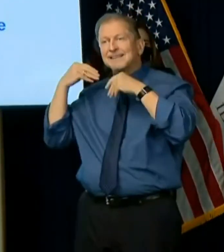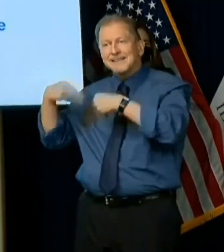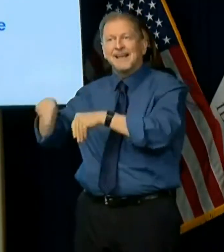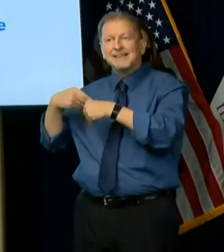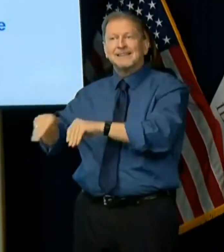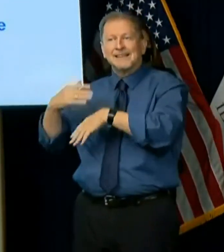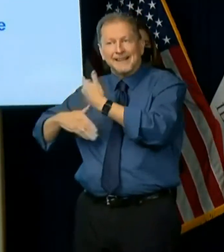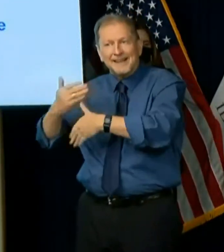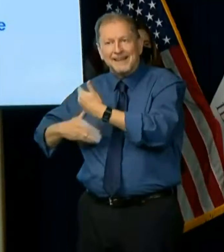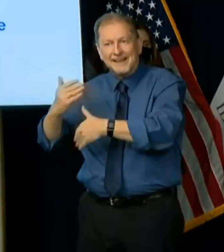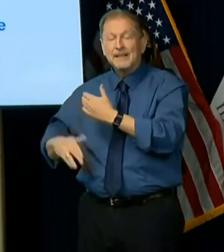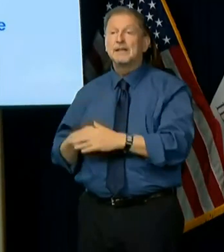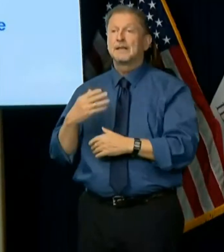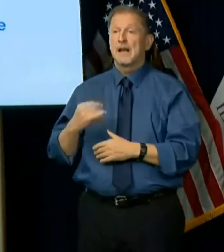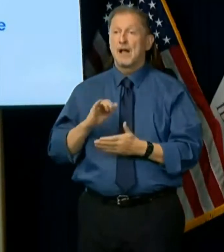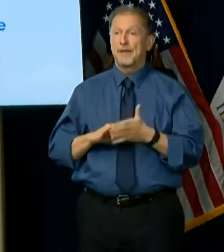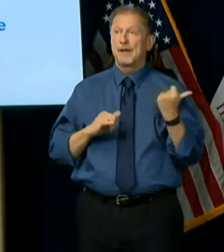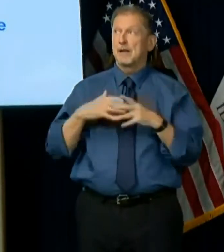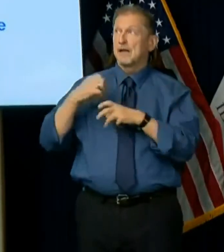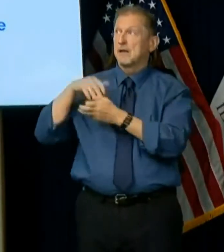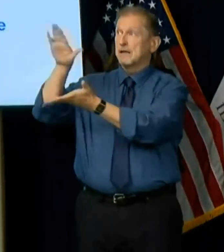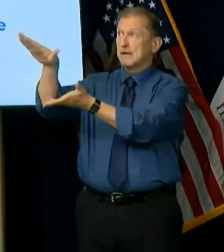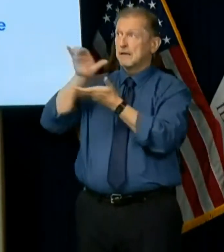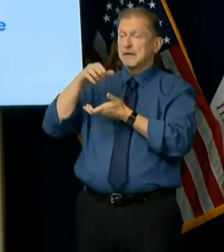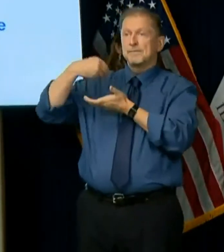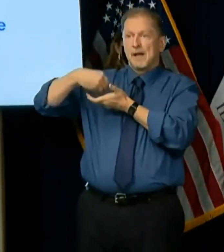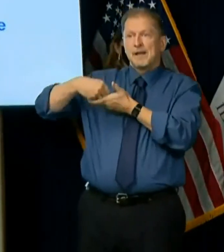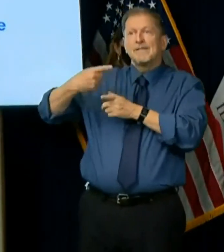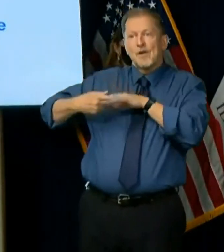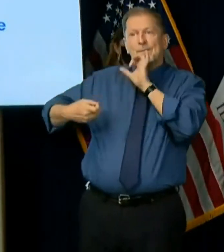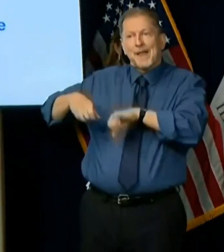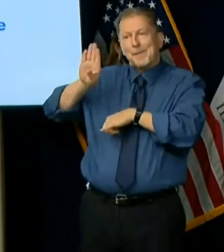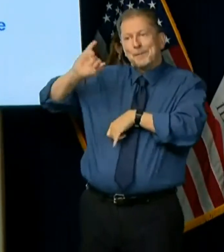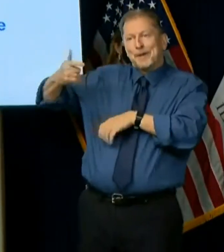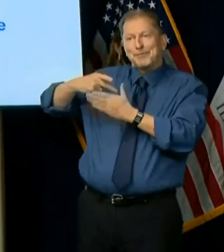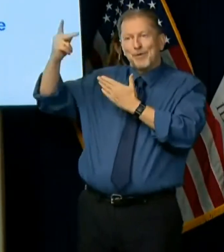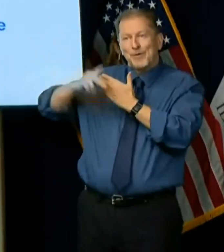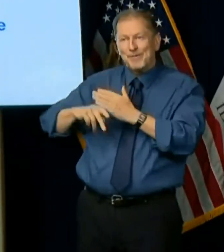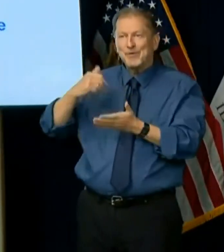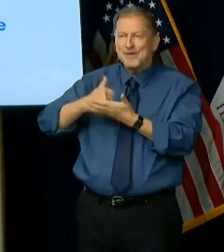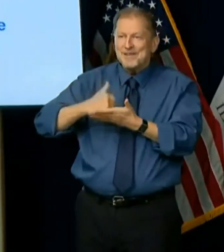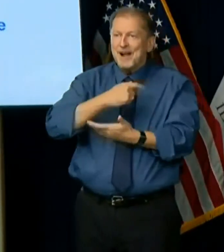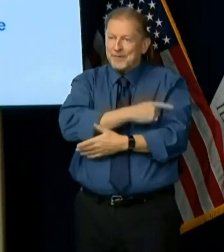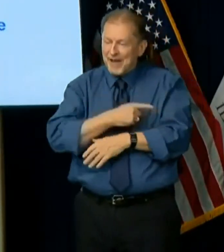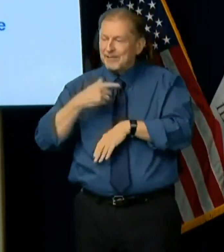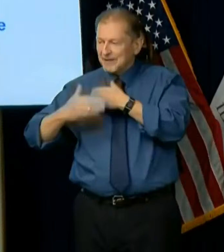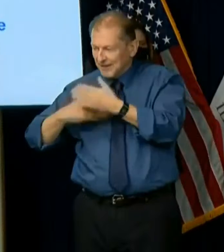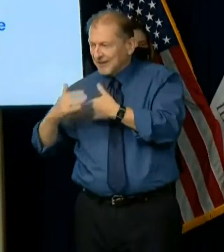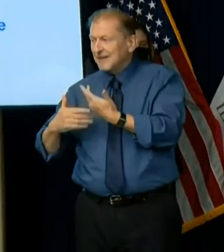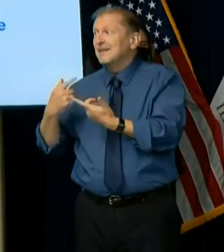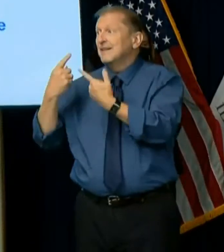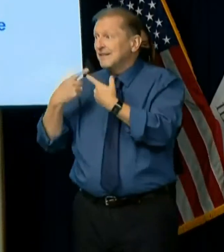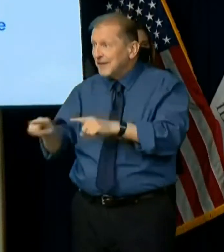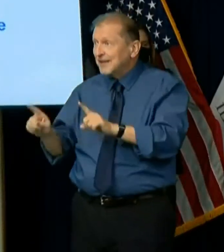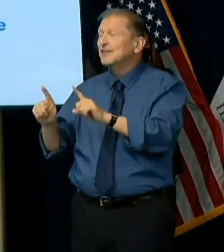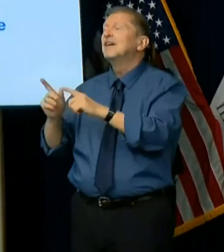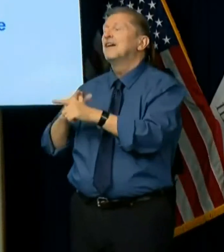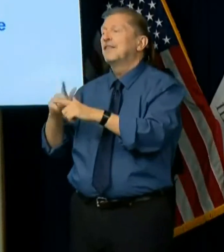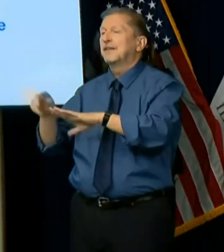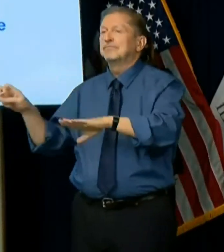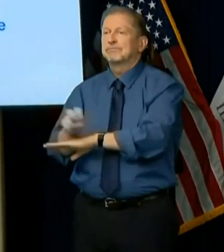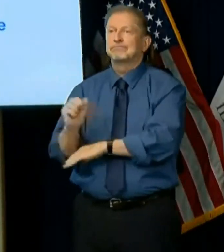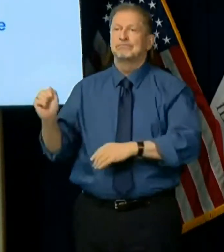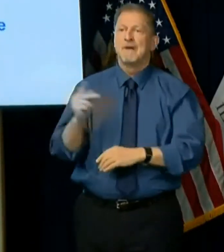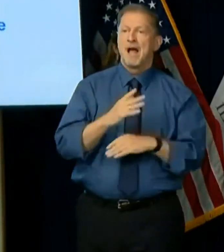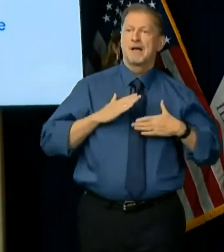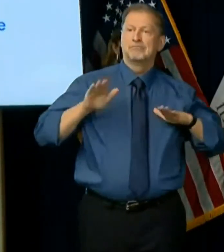keep up the work they're doing with their newly adopted business model and to help make ends meet until they start seeing dress orders come back. Her story is just